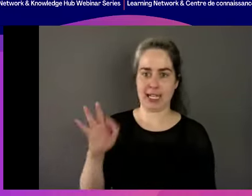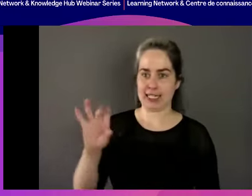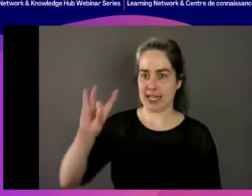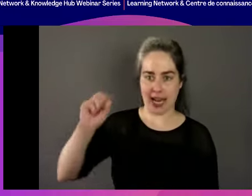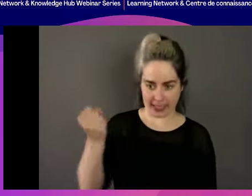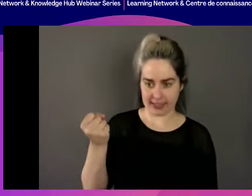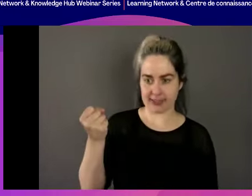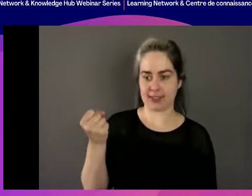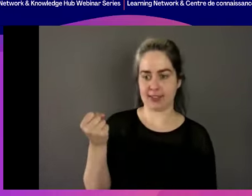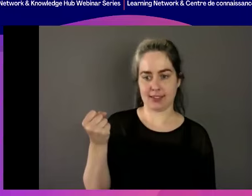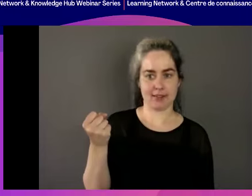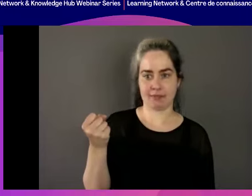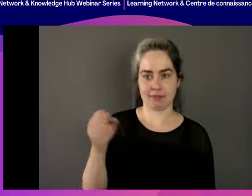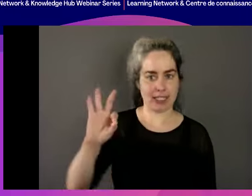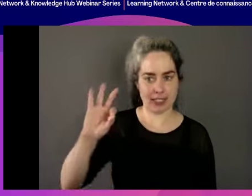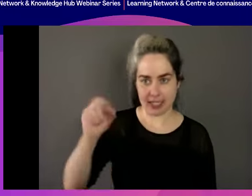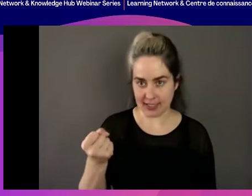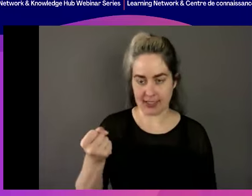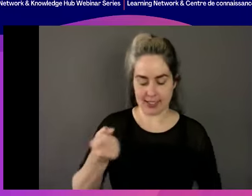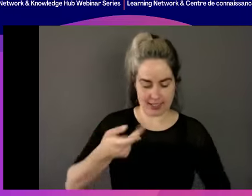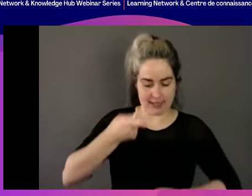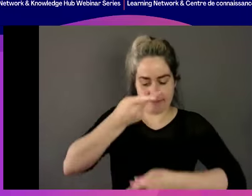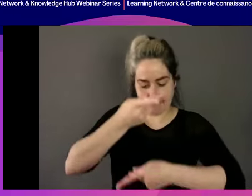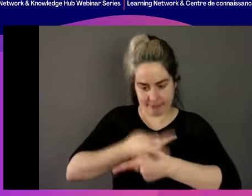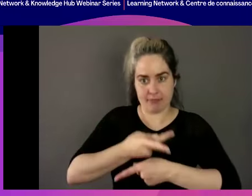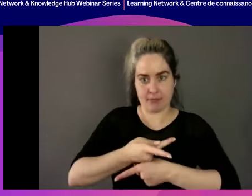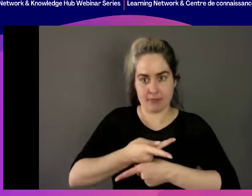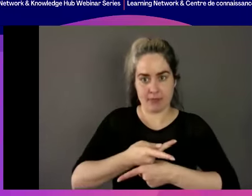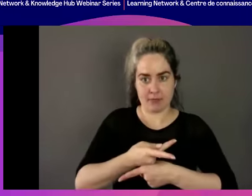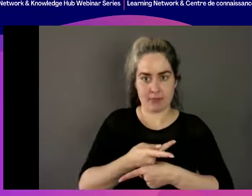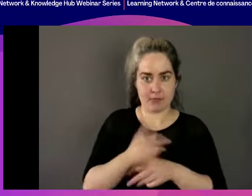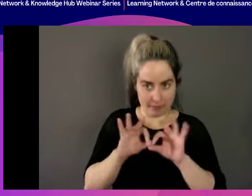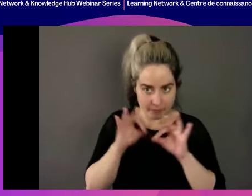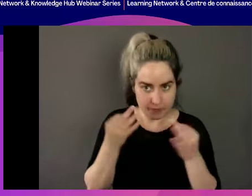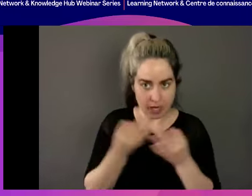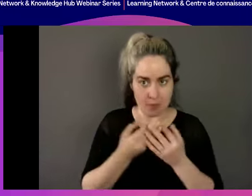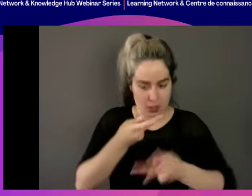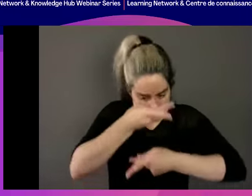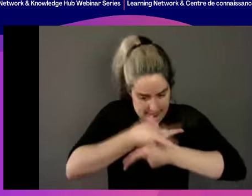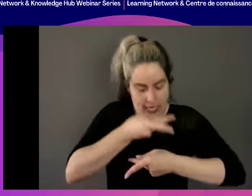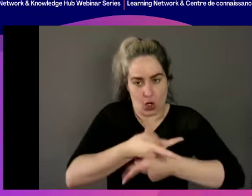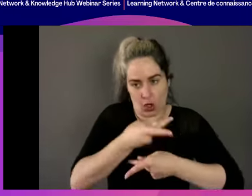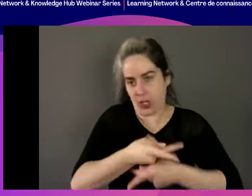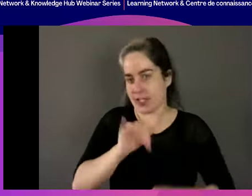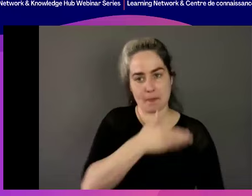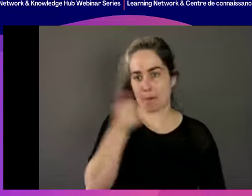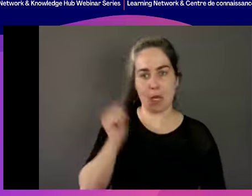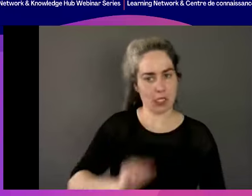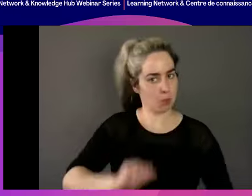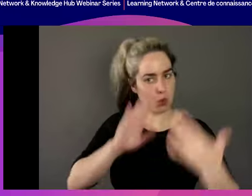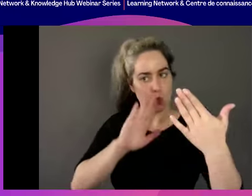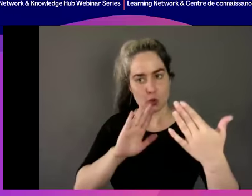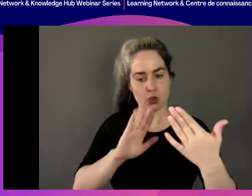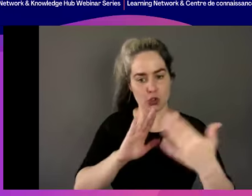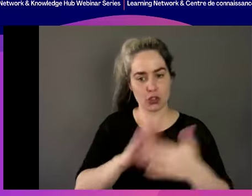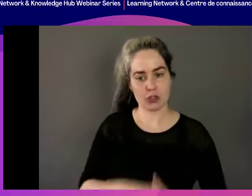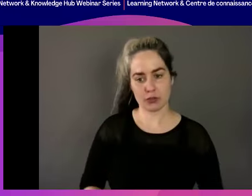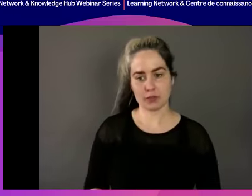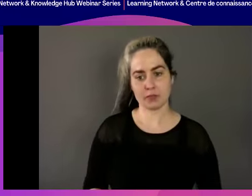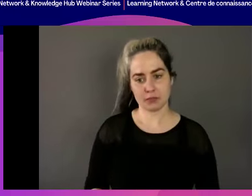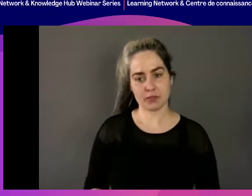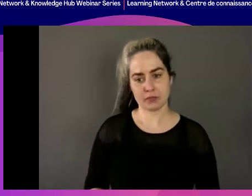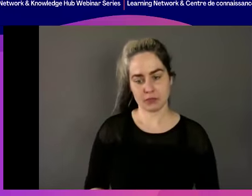and 1990s, is kinship care as the best, the best approach.